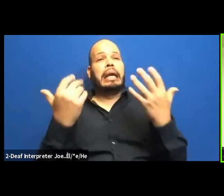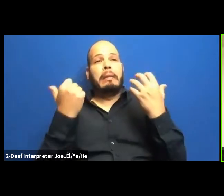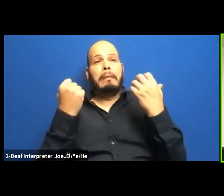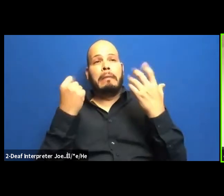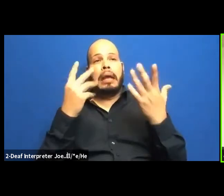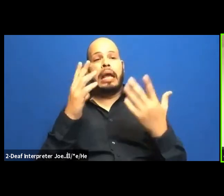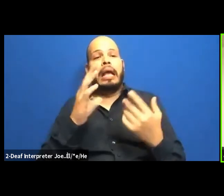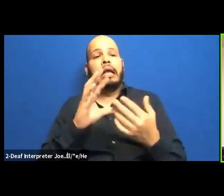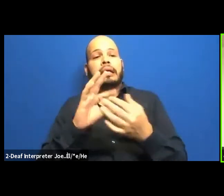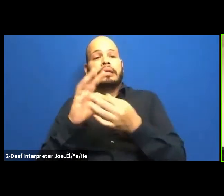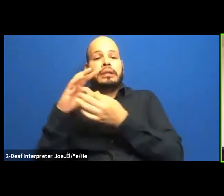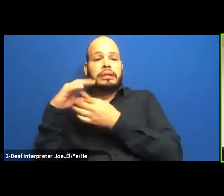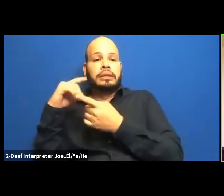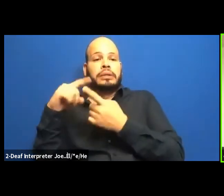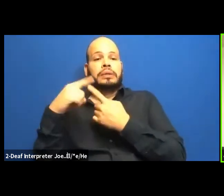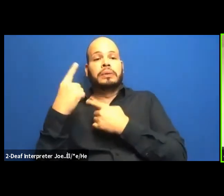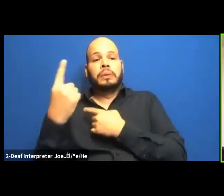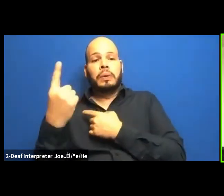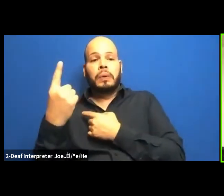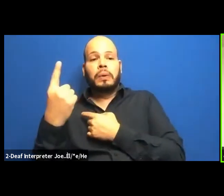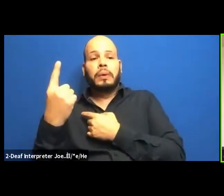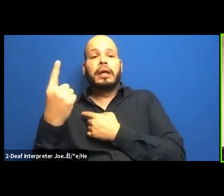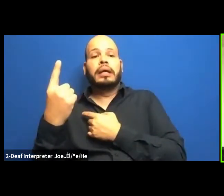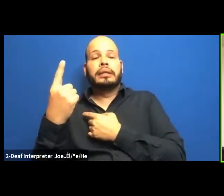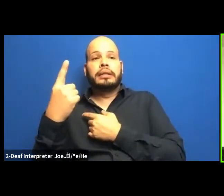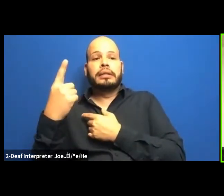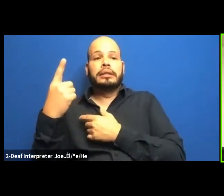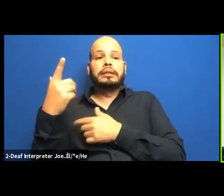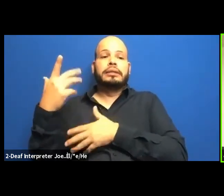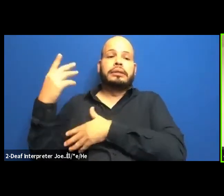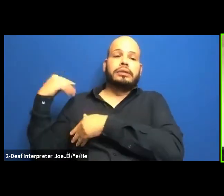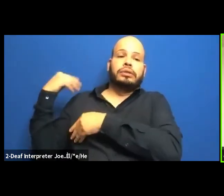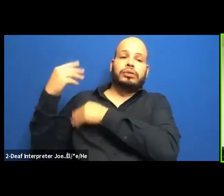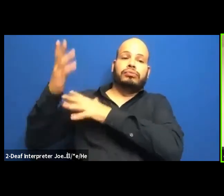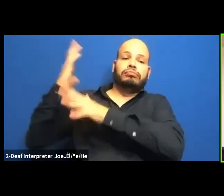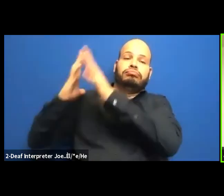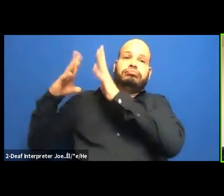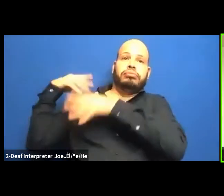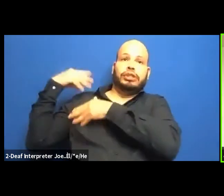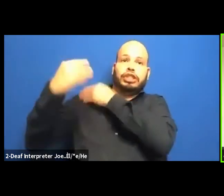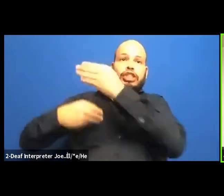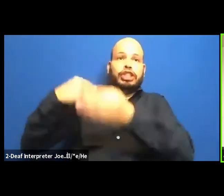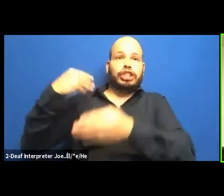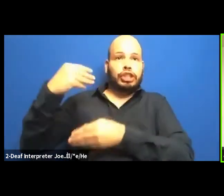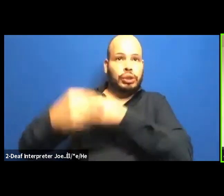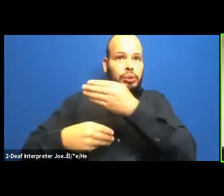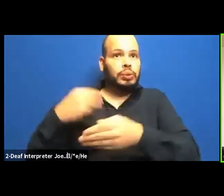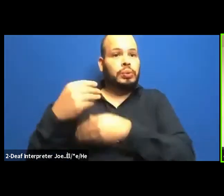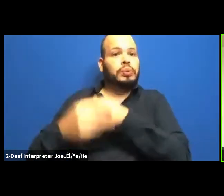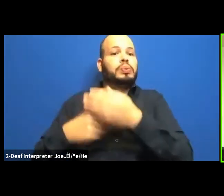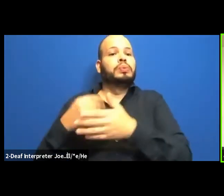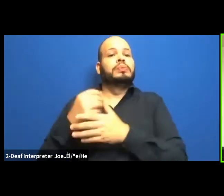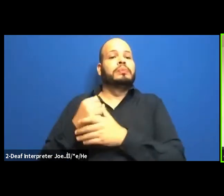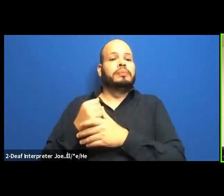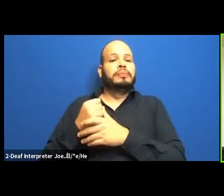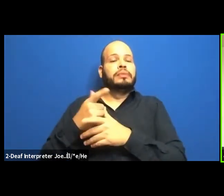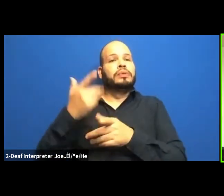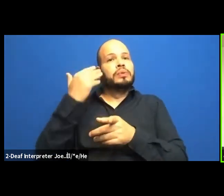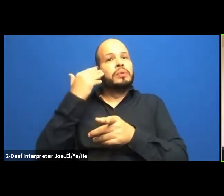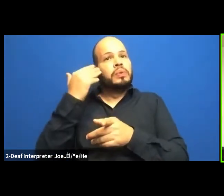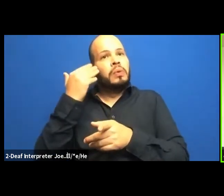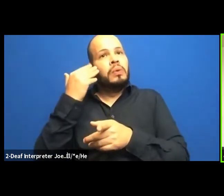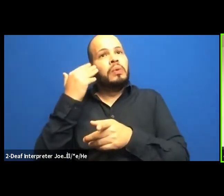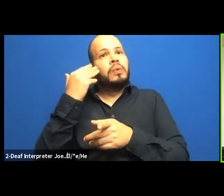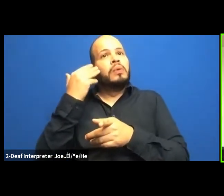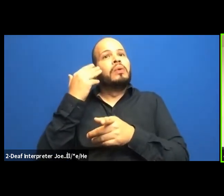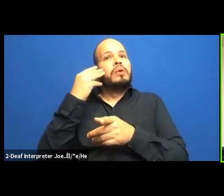Malcolm X said, our greatest teachers are our history. Our history is